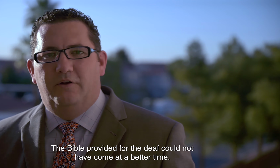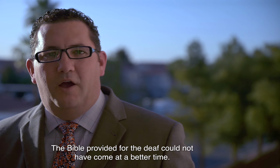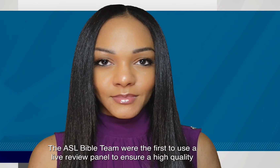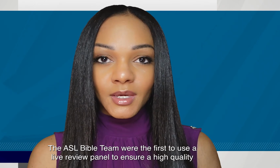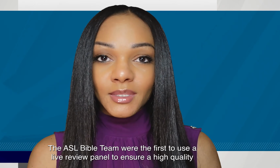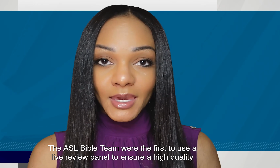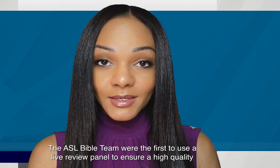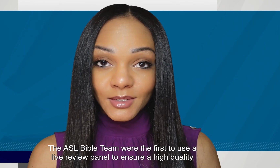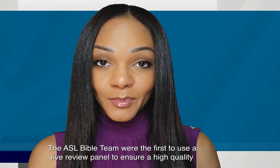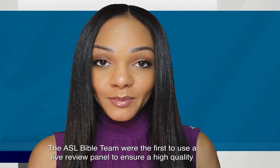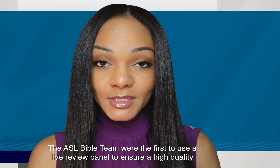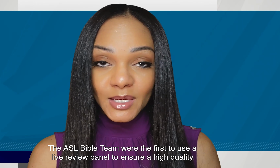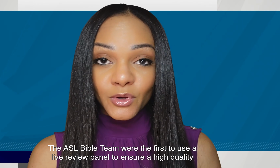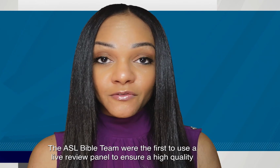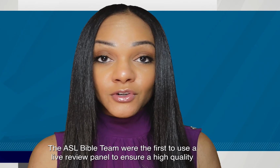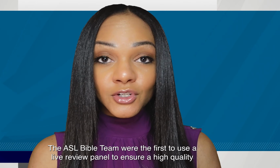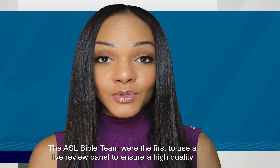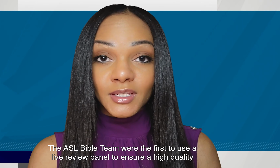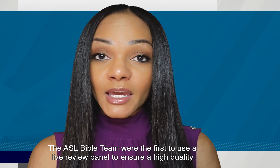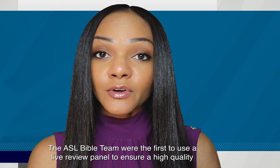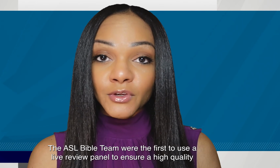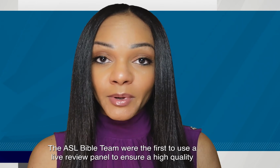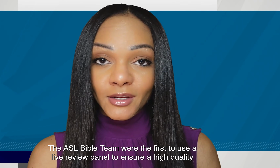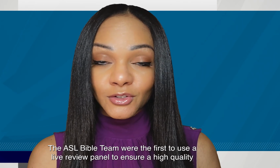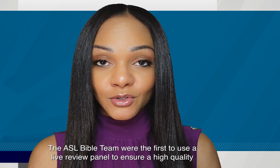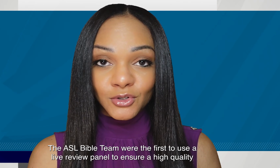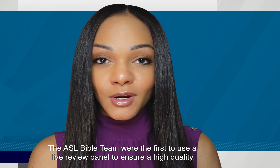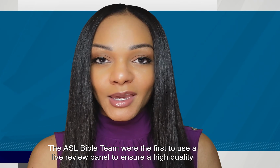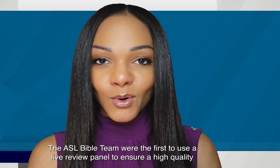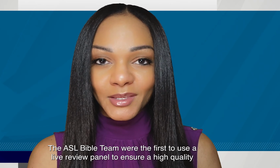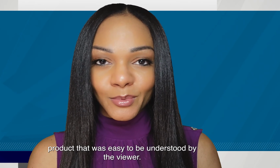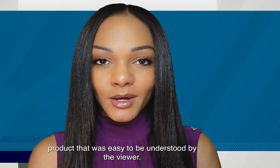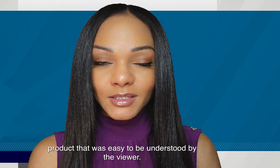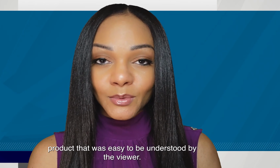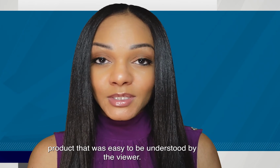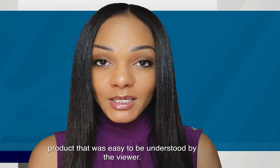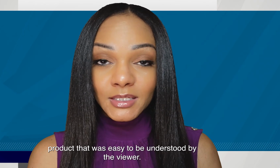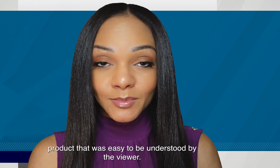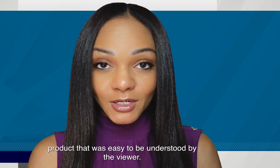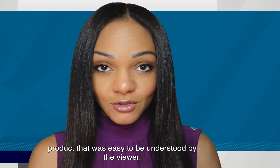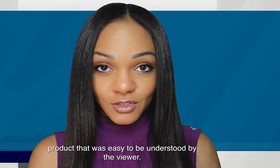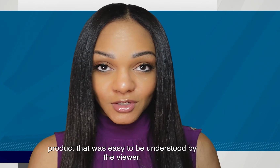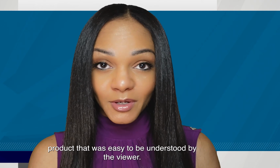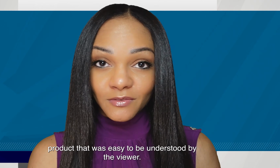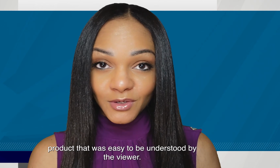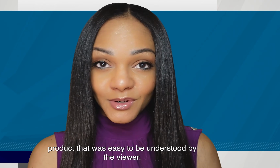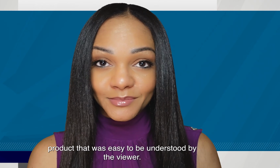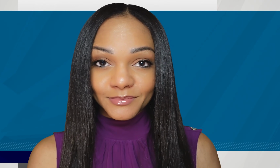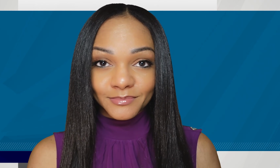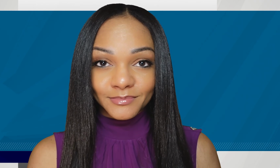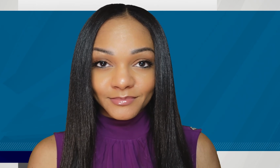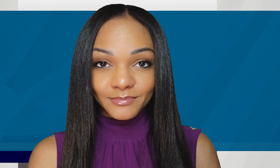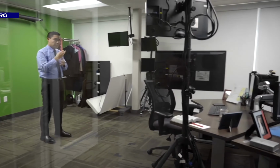a better time. The ASL Bible team were the first to use a live review panel to ensure a high-quality product that was easy to be understood by the